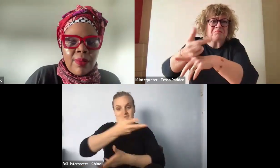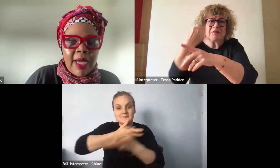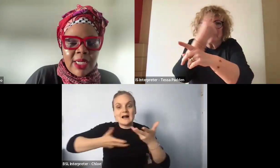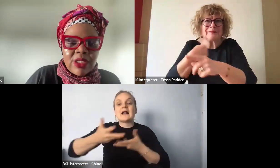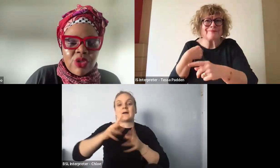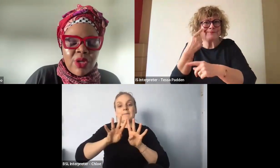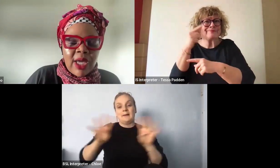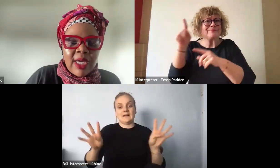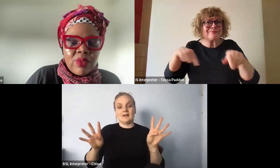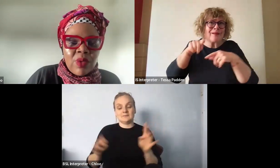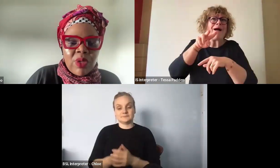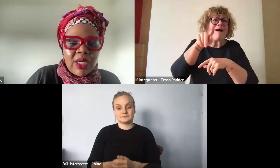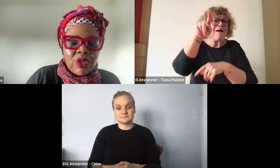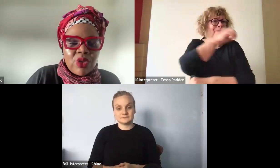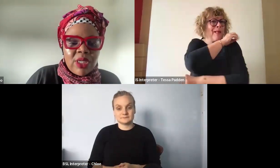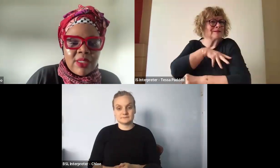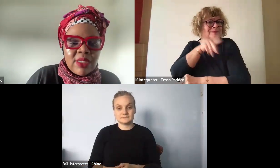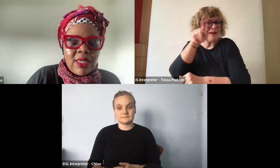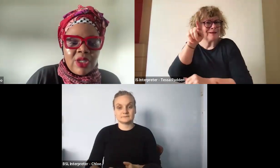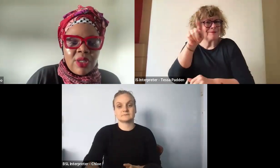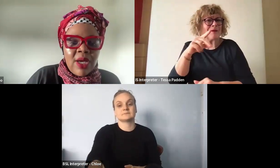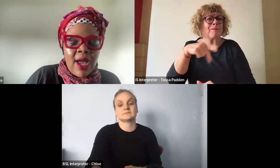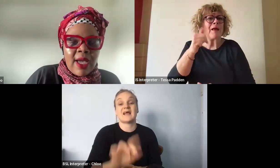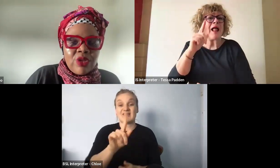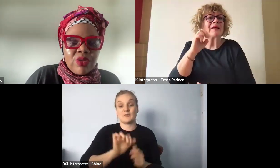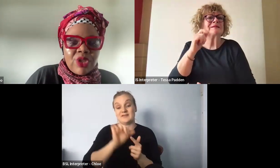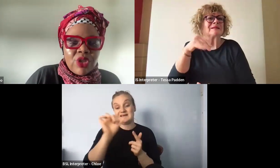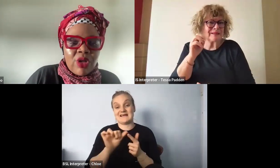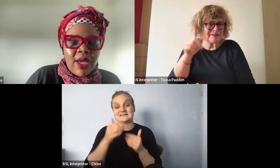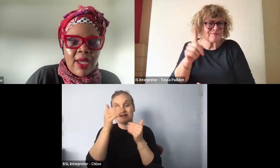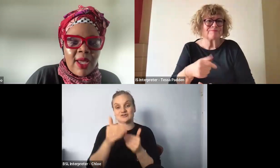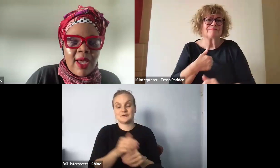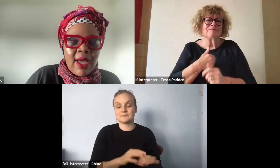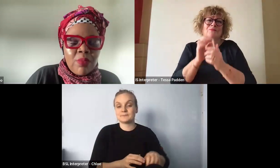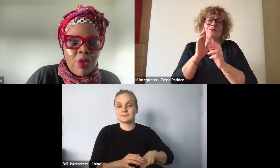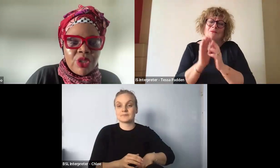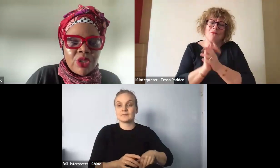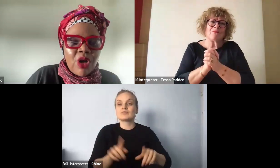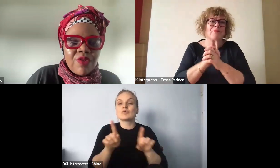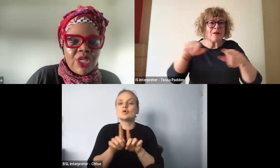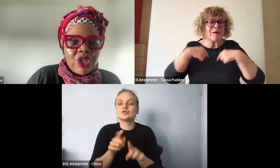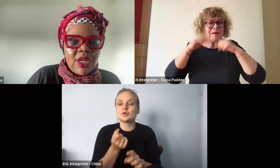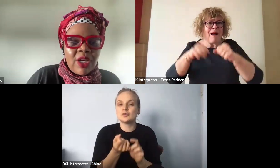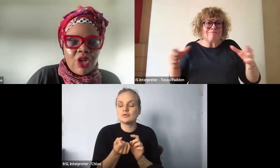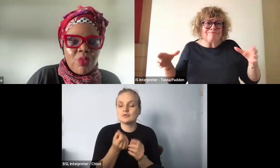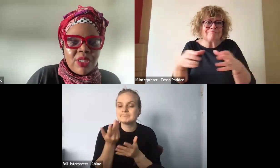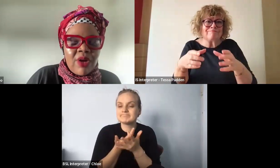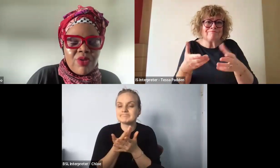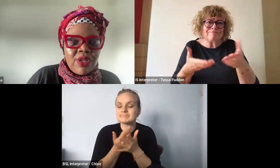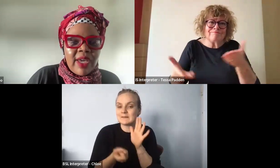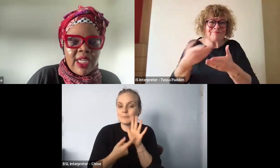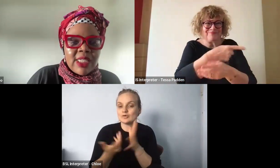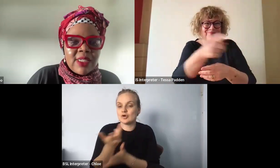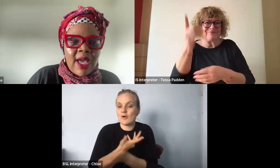our panelists today as when we get into the next section. And you touched on an important conversation and